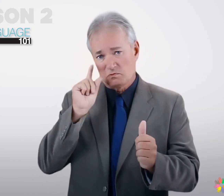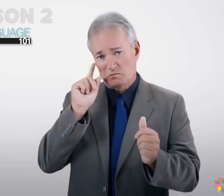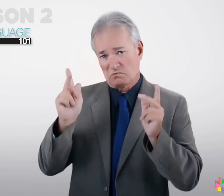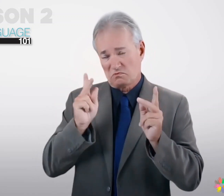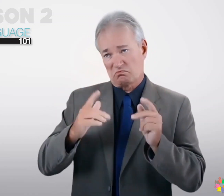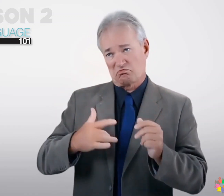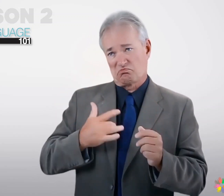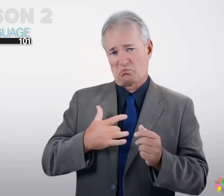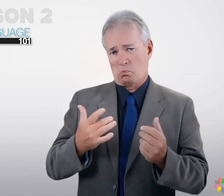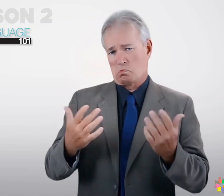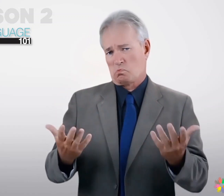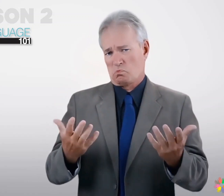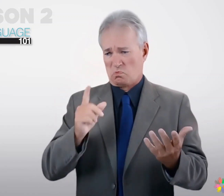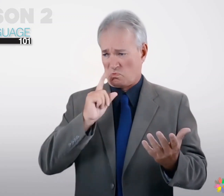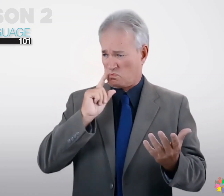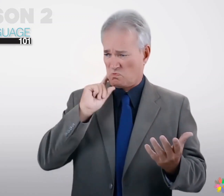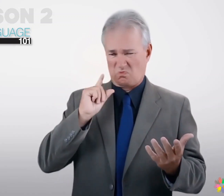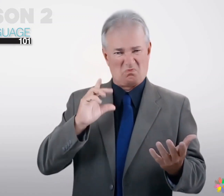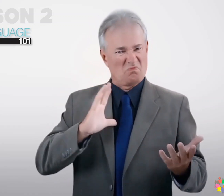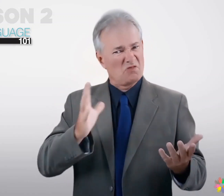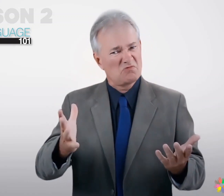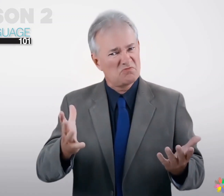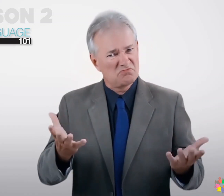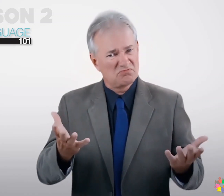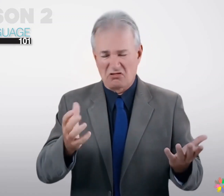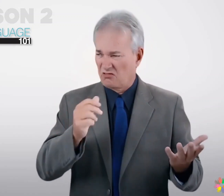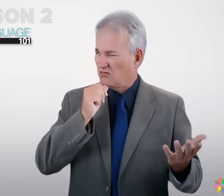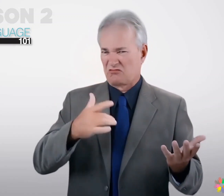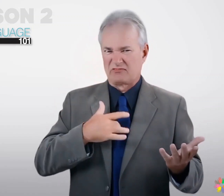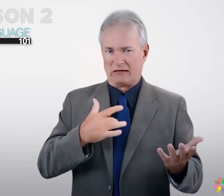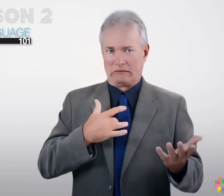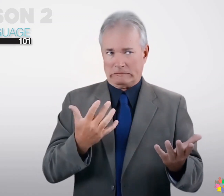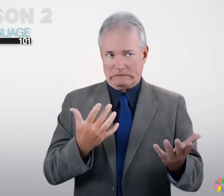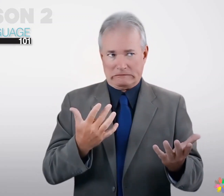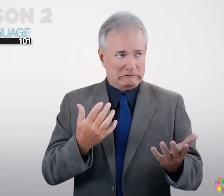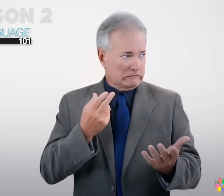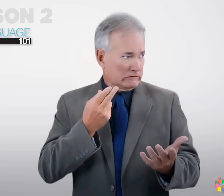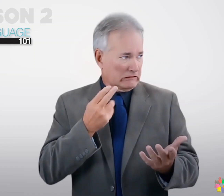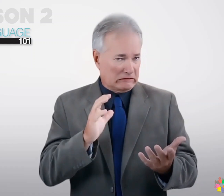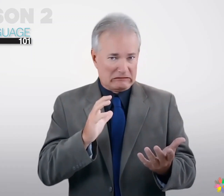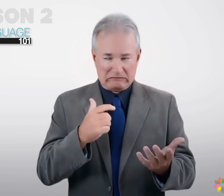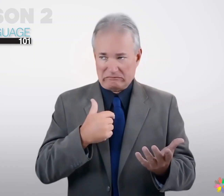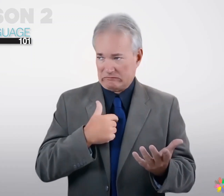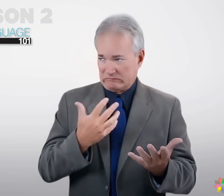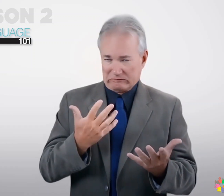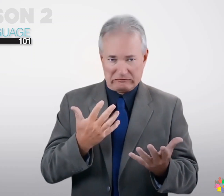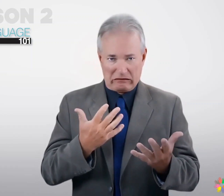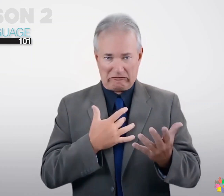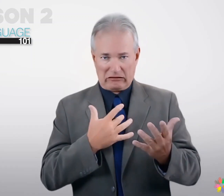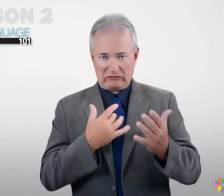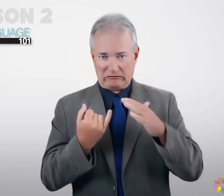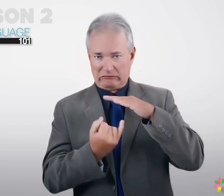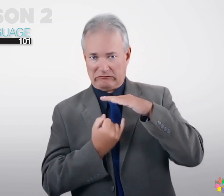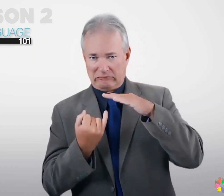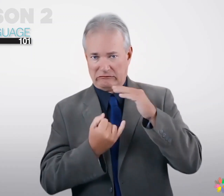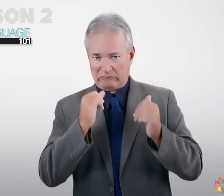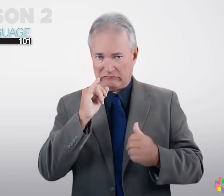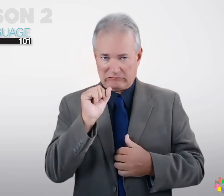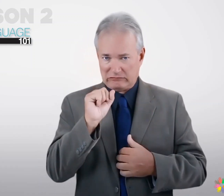know, most deaf people feel that, hey, I'm fine. There's nothing wrong with me. I'm not handicapped.